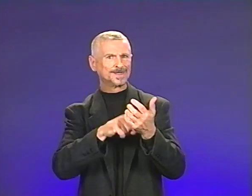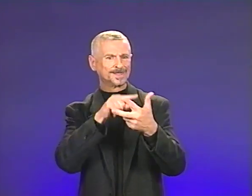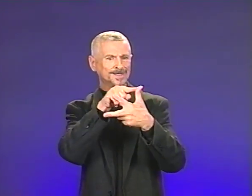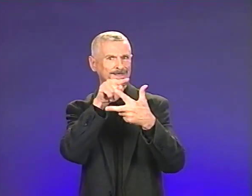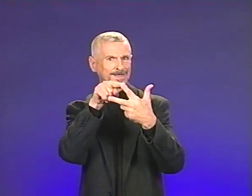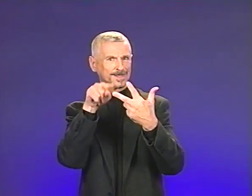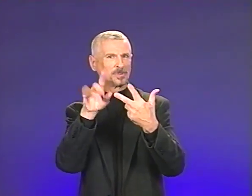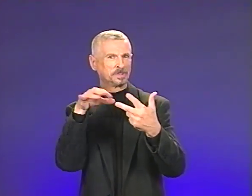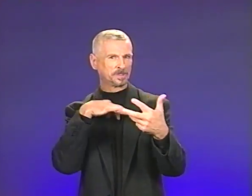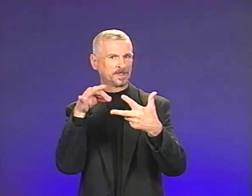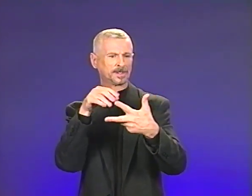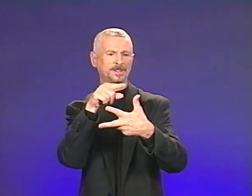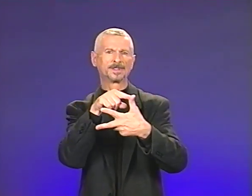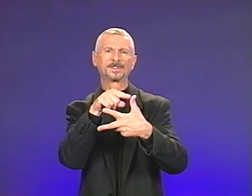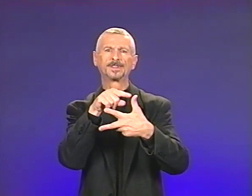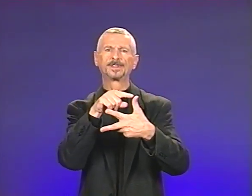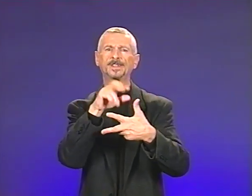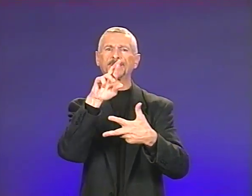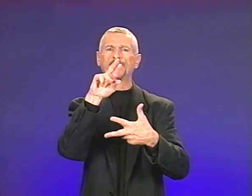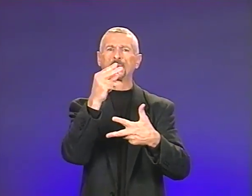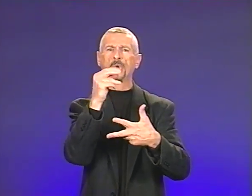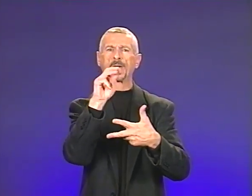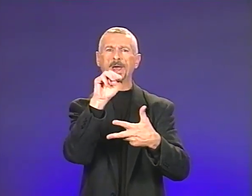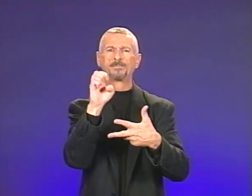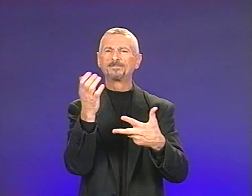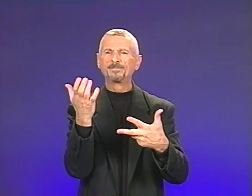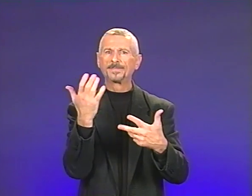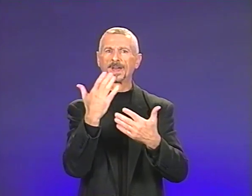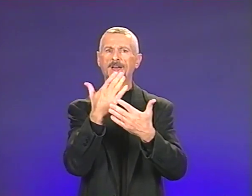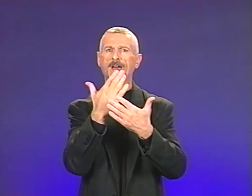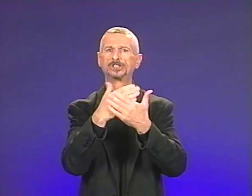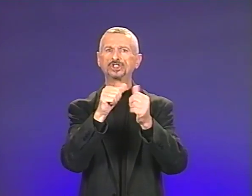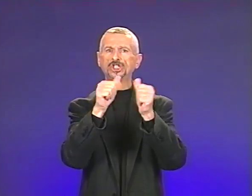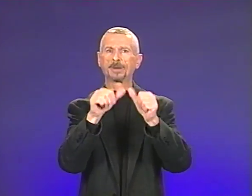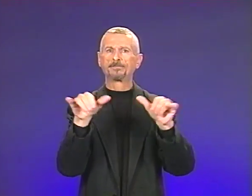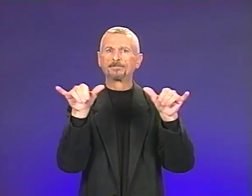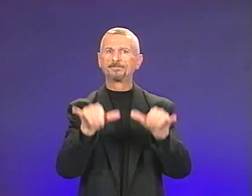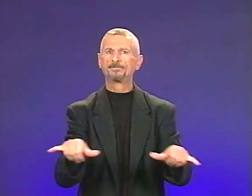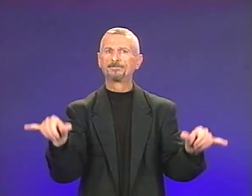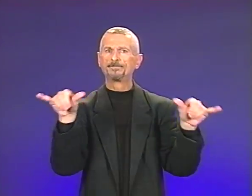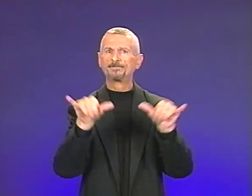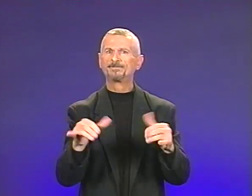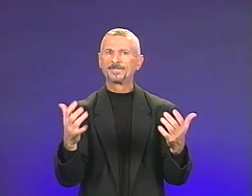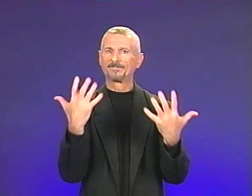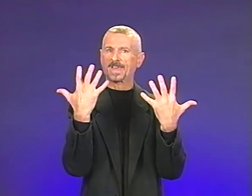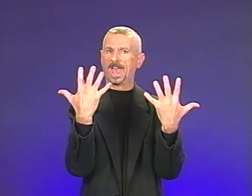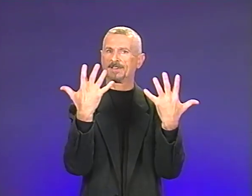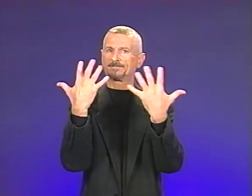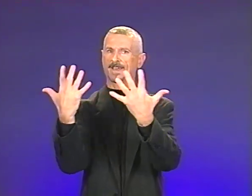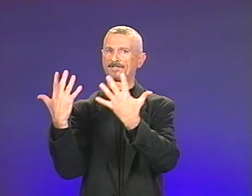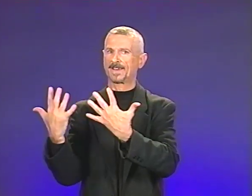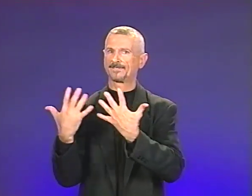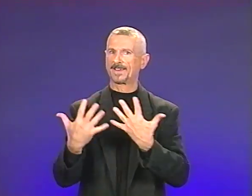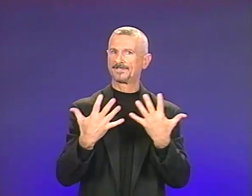We can see examples of each of these features. Rhyme is shown through the repetition of the number 5 hand shape.